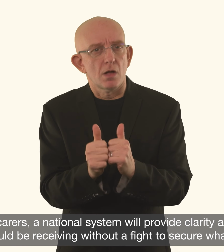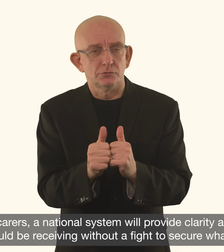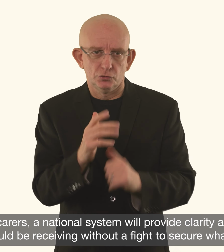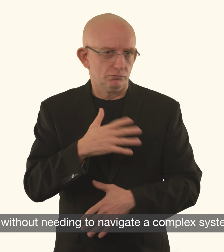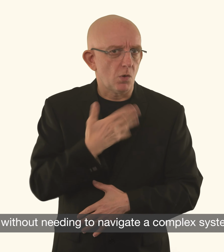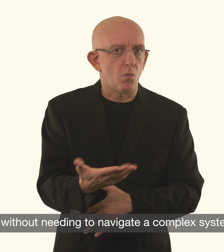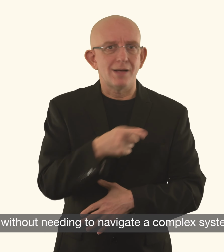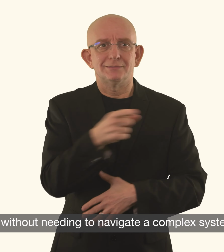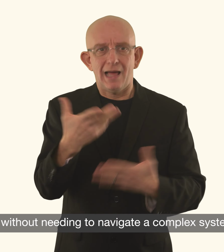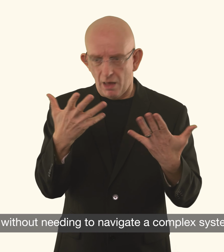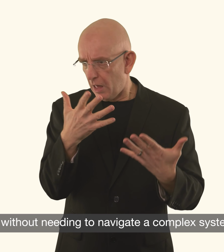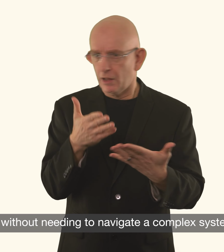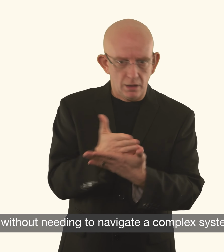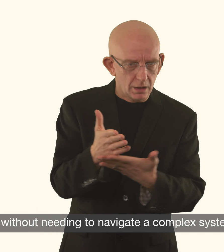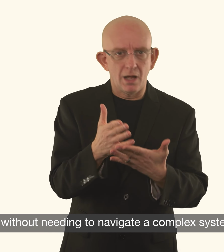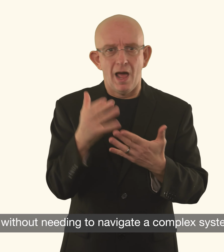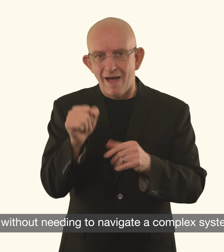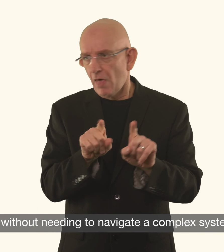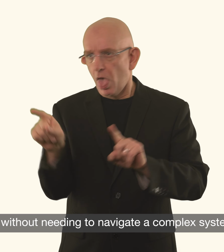And without needing to navigate a complex system.